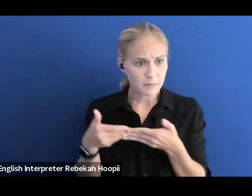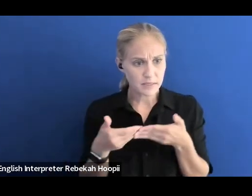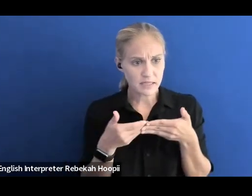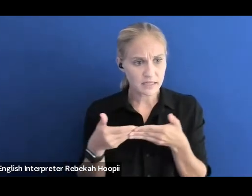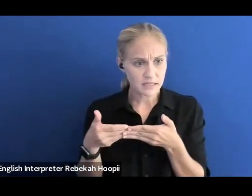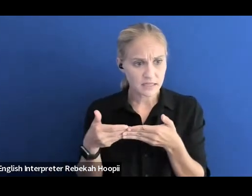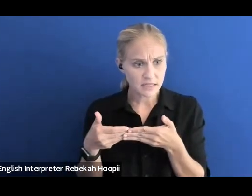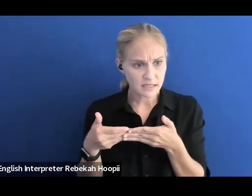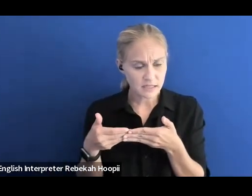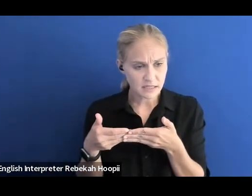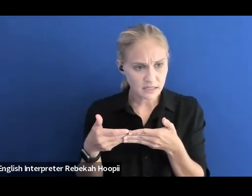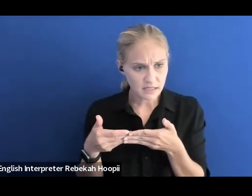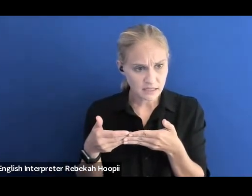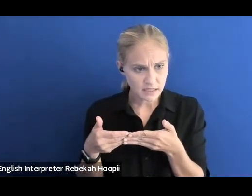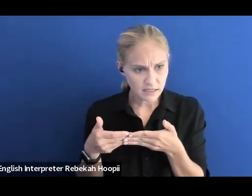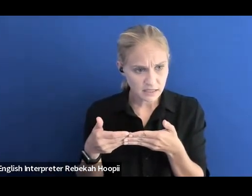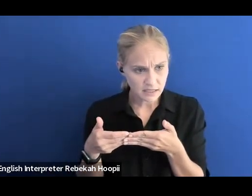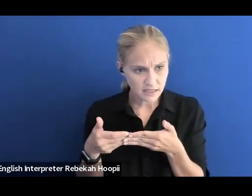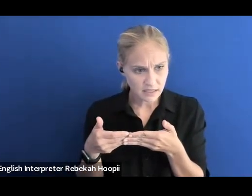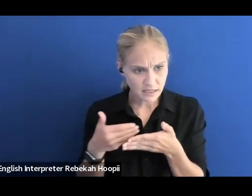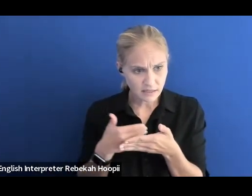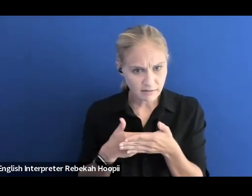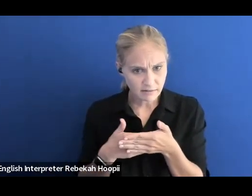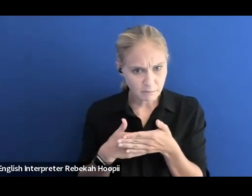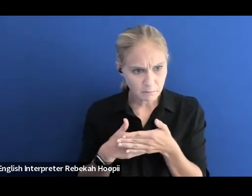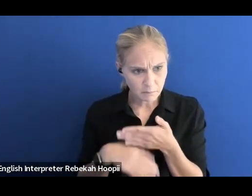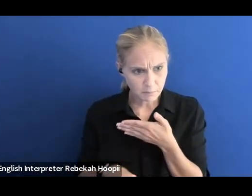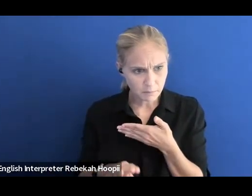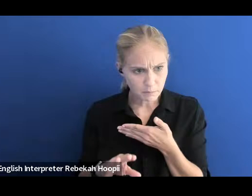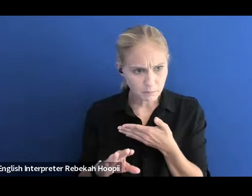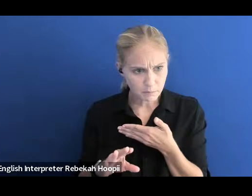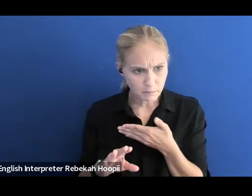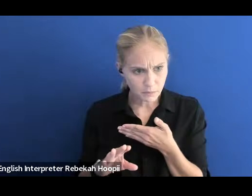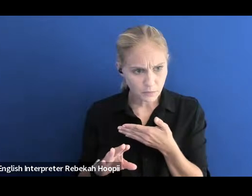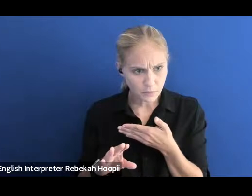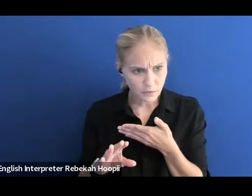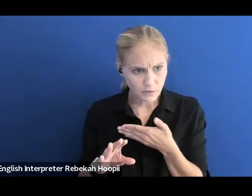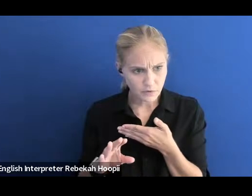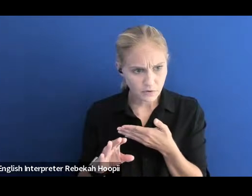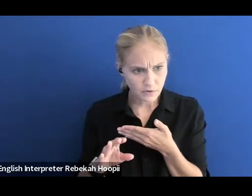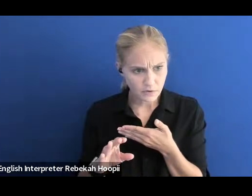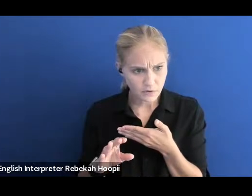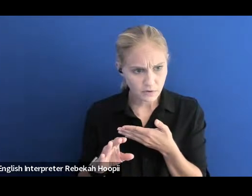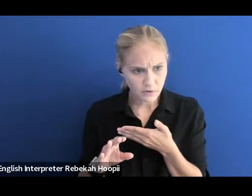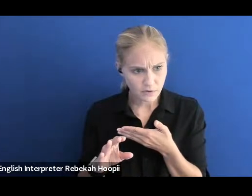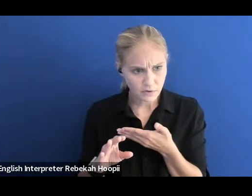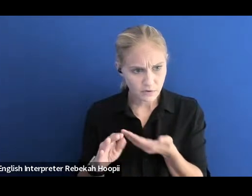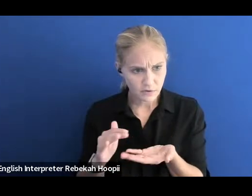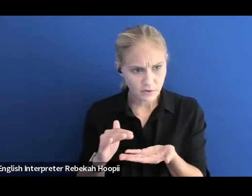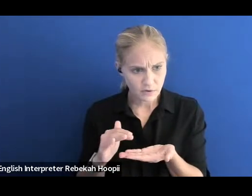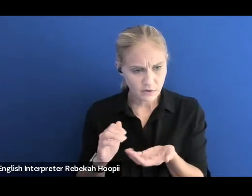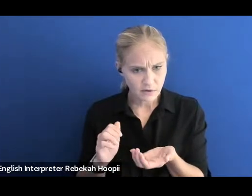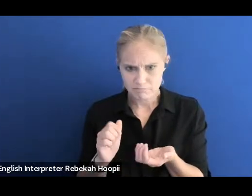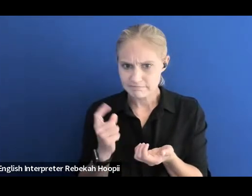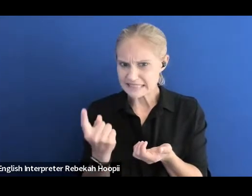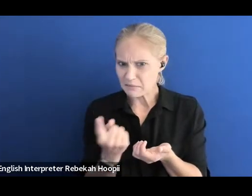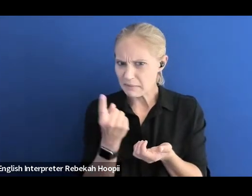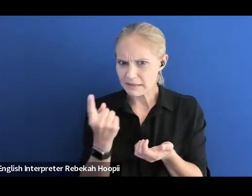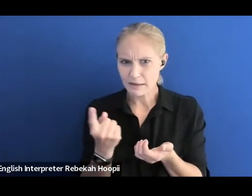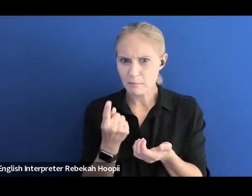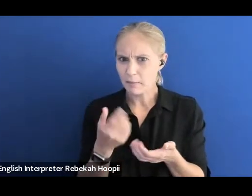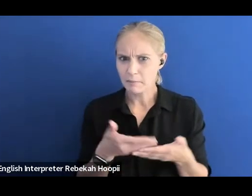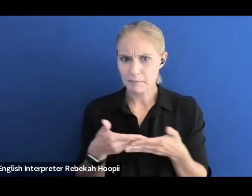flat, round, with teeth and hair, and they breathe like going up and down, and then they